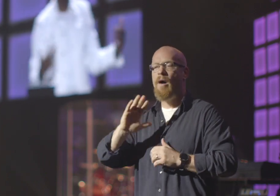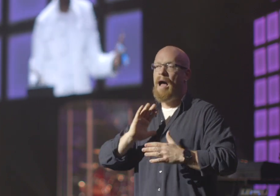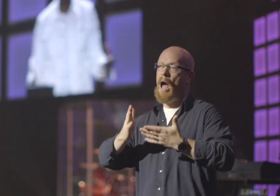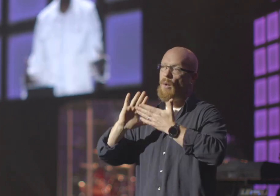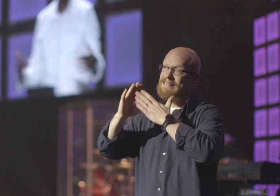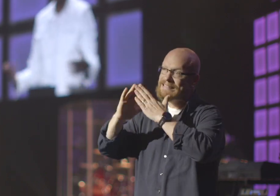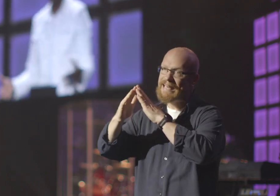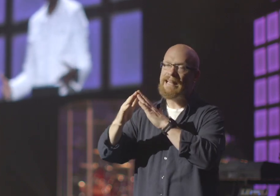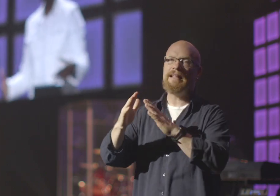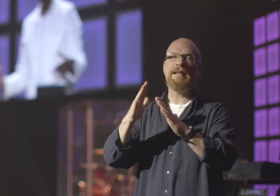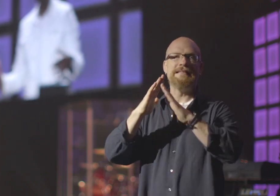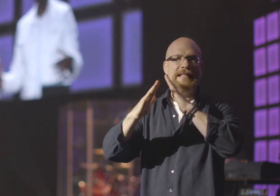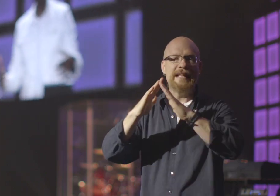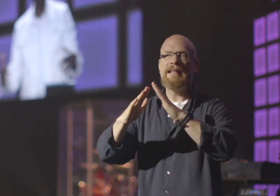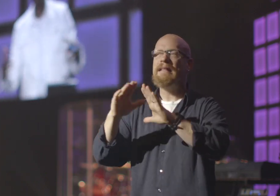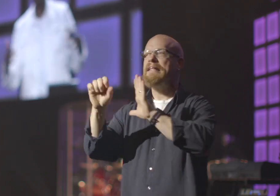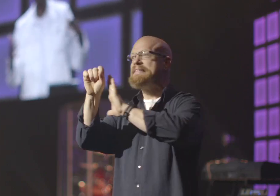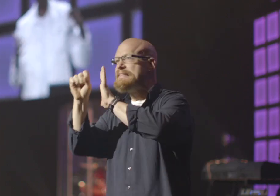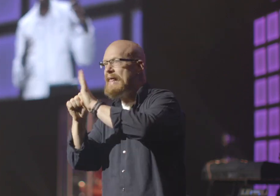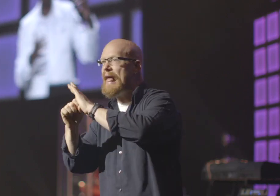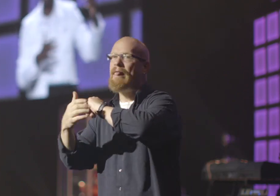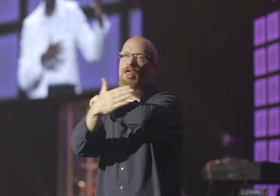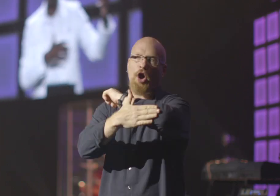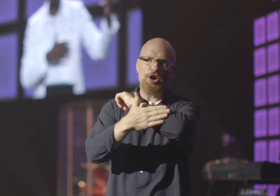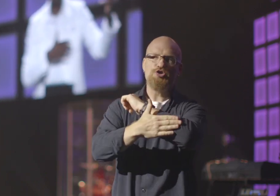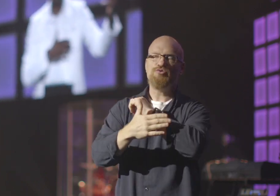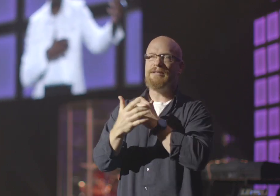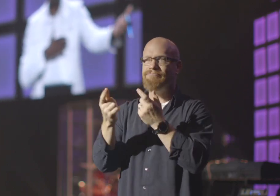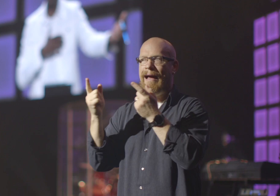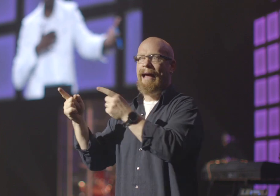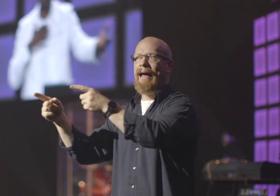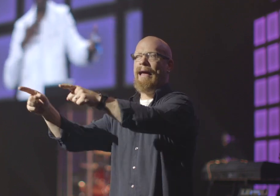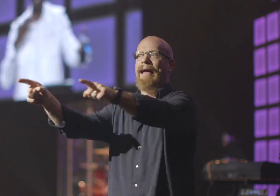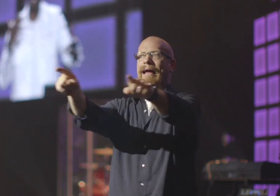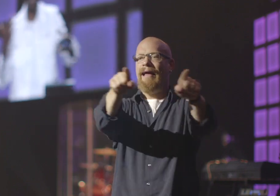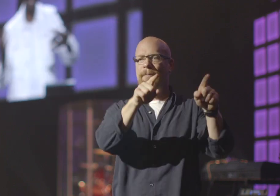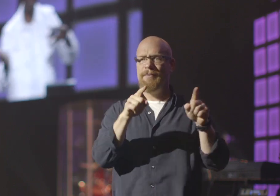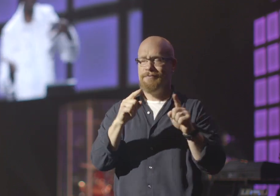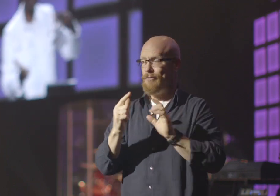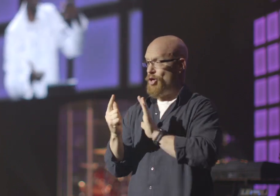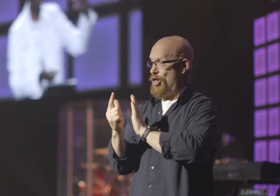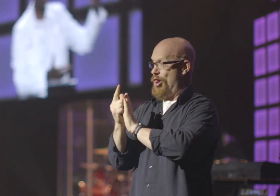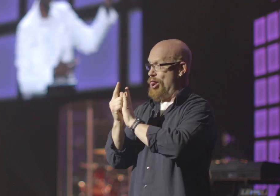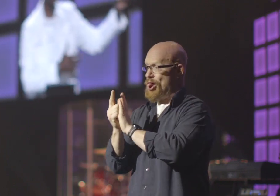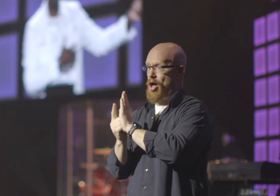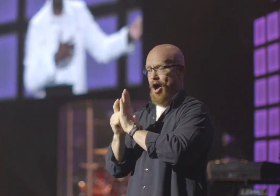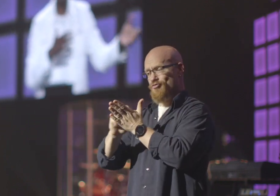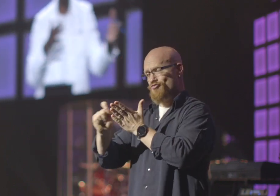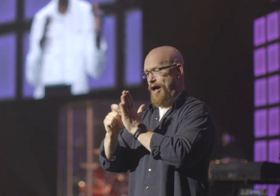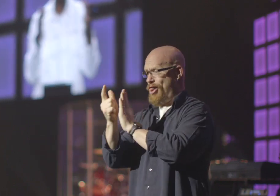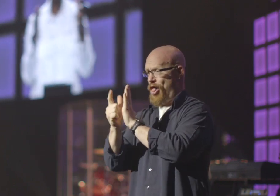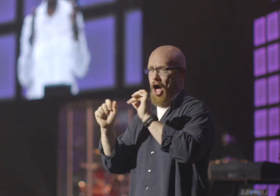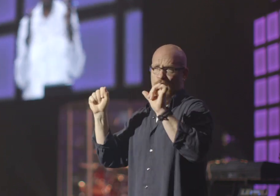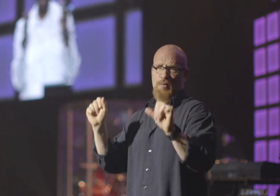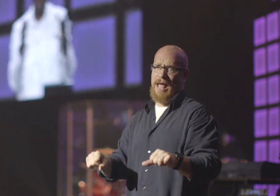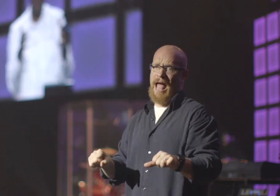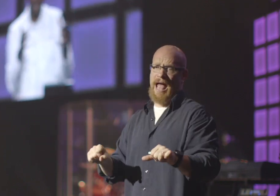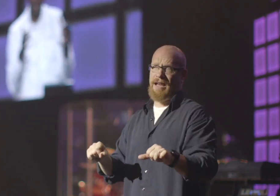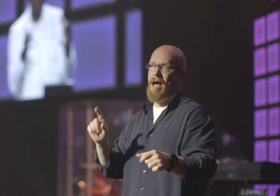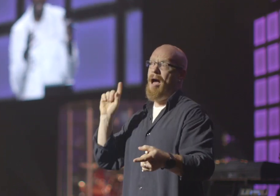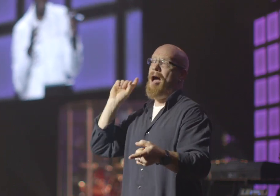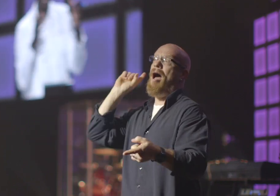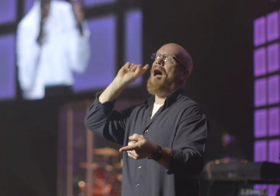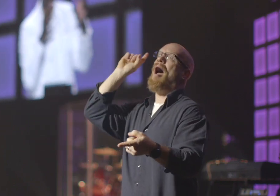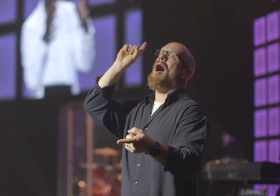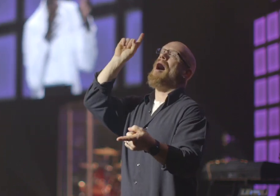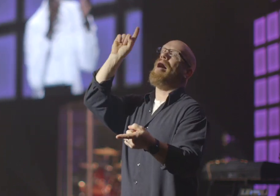in our state, in our nation. But we have a lot of, you can legislate all you want to legislate, you can make laws, I was talking to Pastor